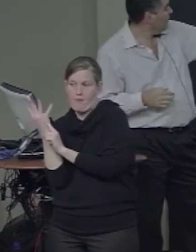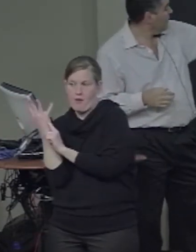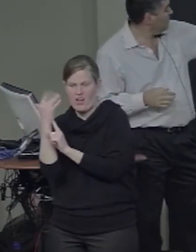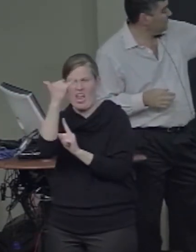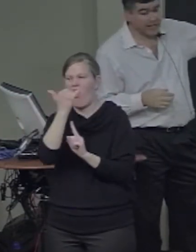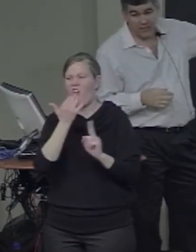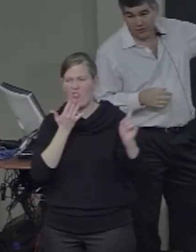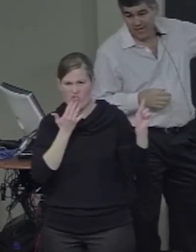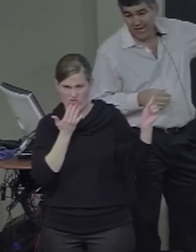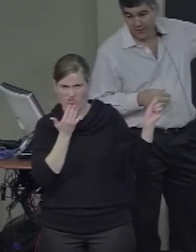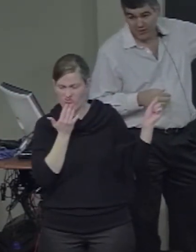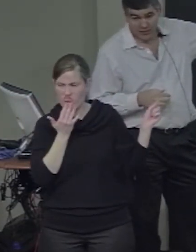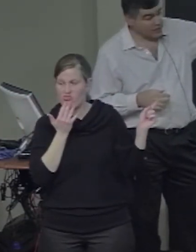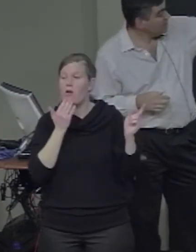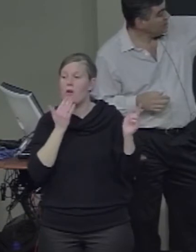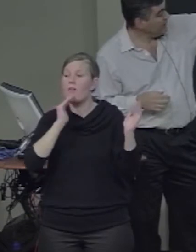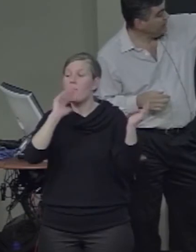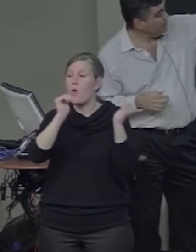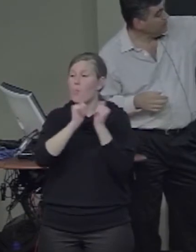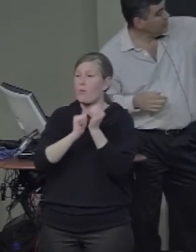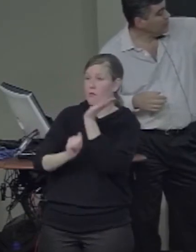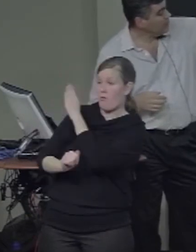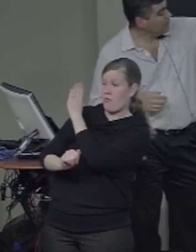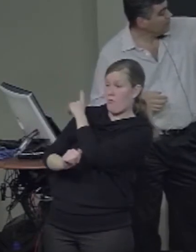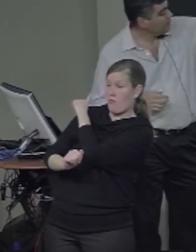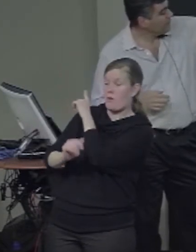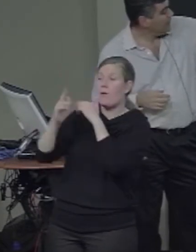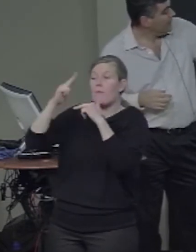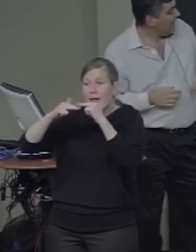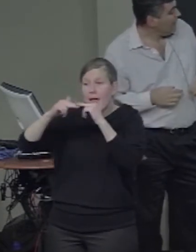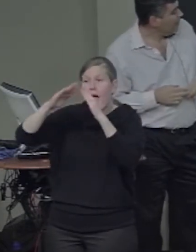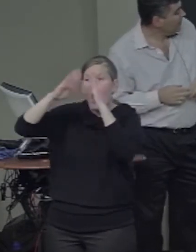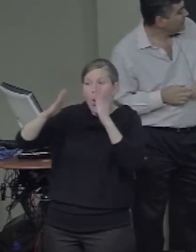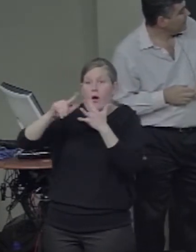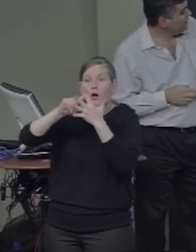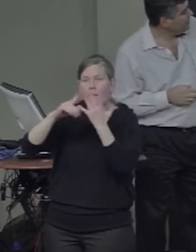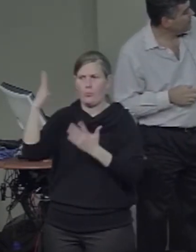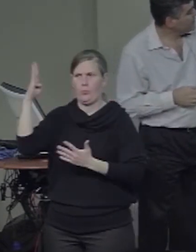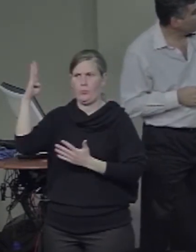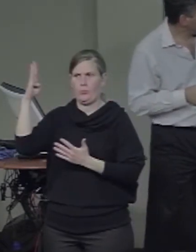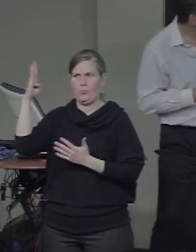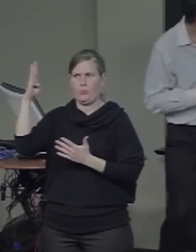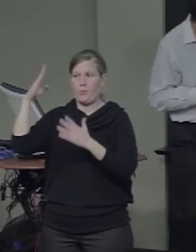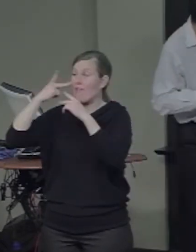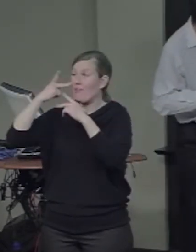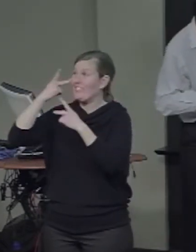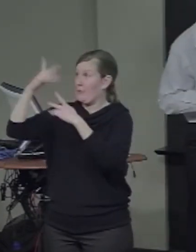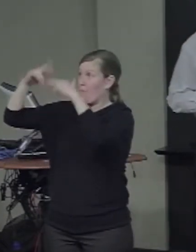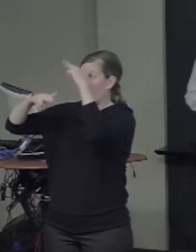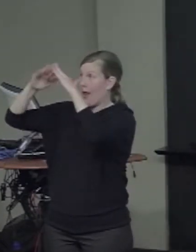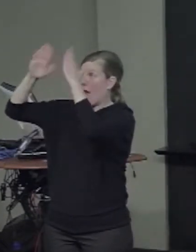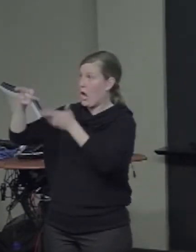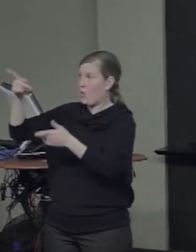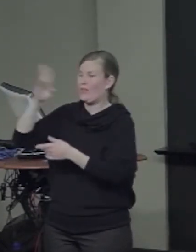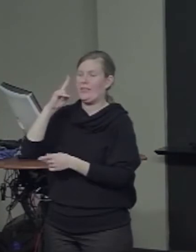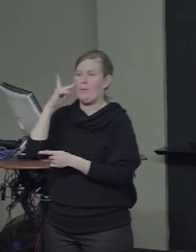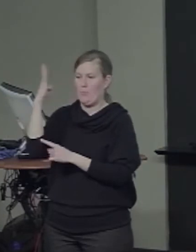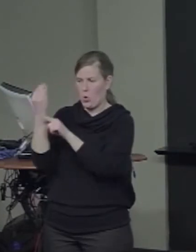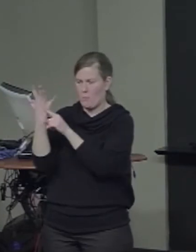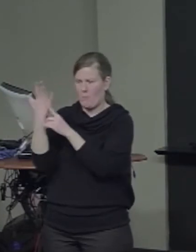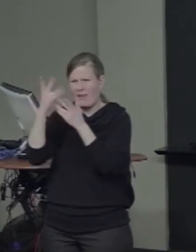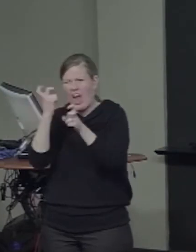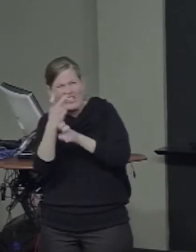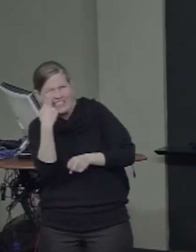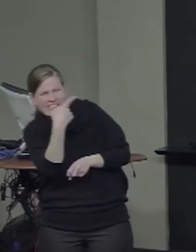buildings or houses in blue. Now, it's a little hard to tell, but these white